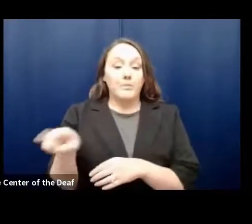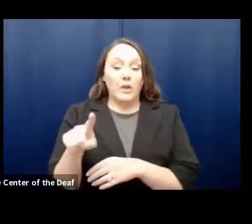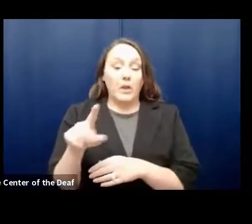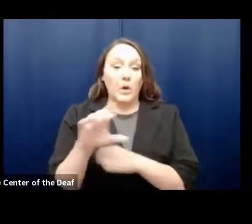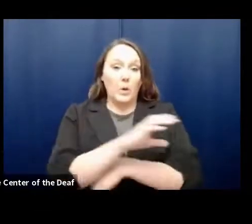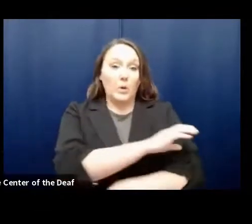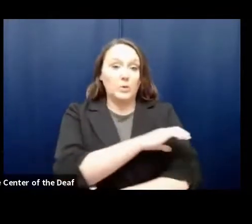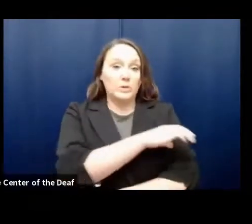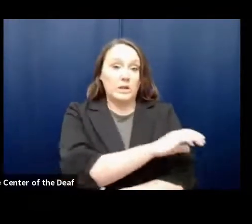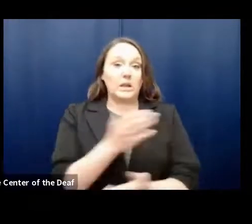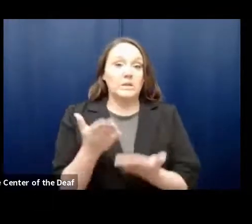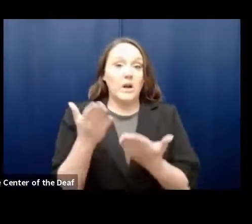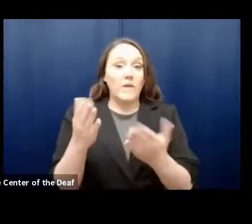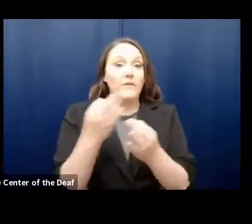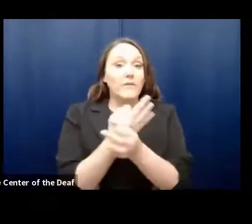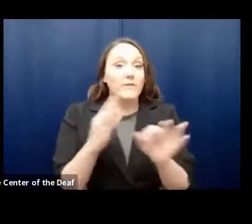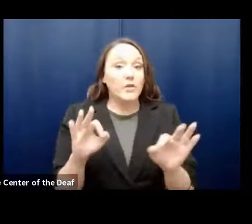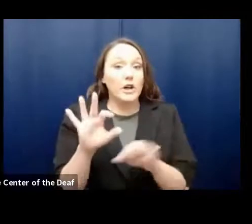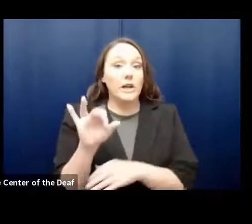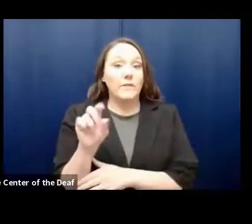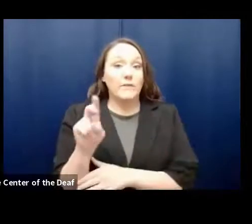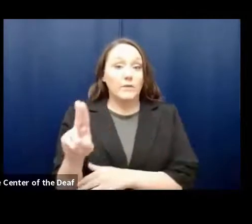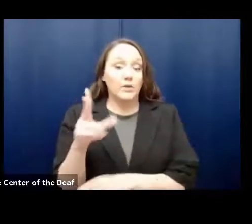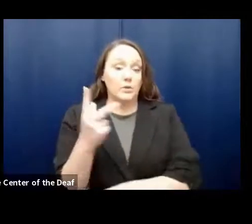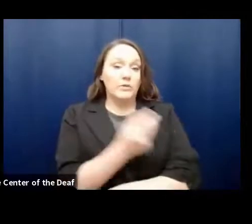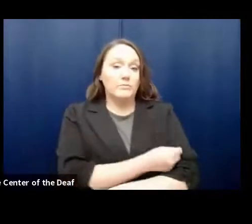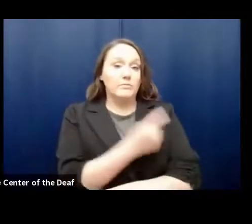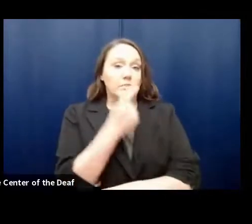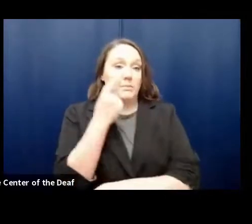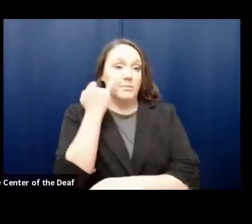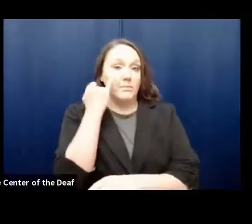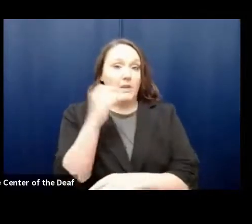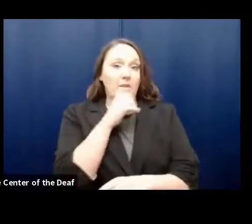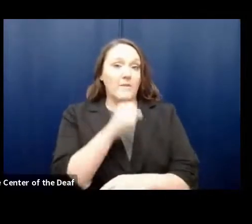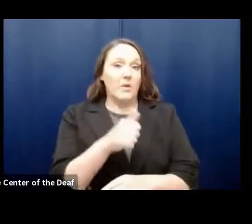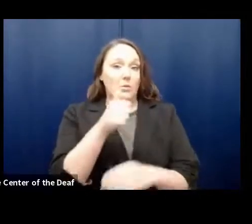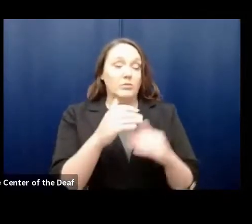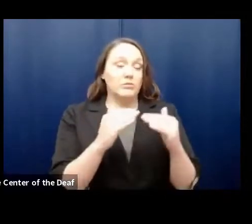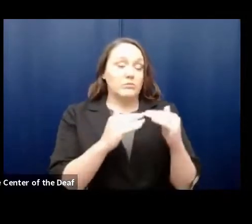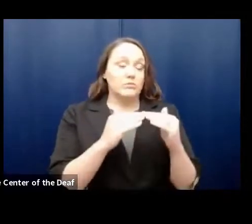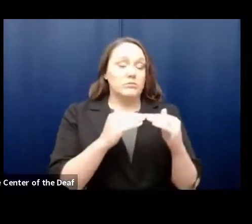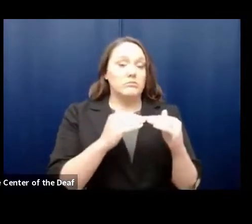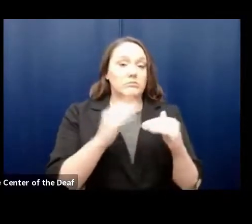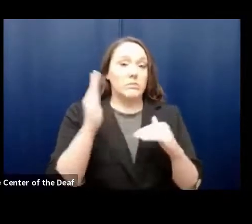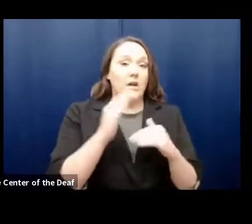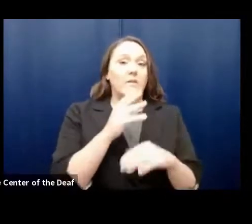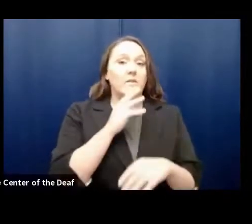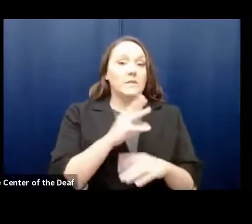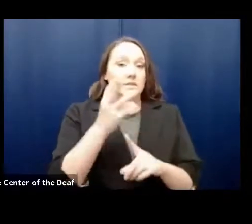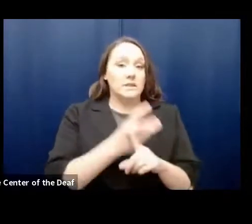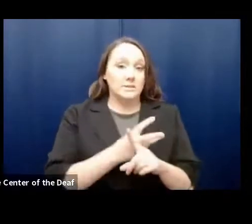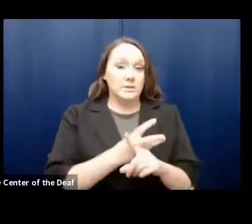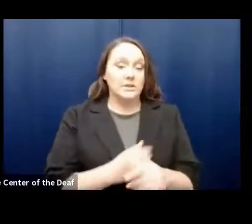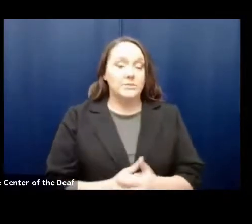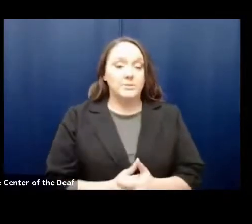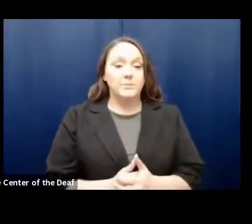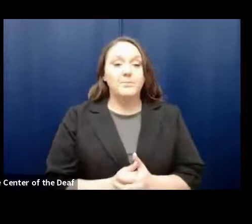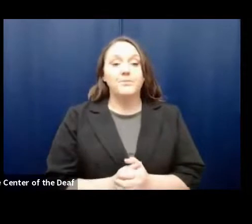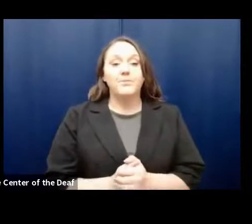flu vaccines to those 6 months and up. Check out our website to see the locations and times of today's